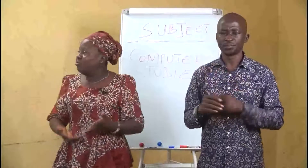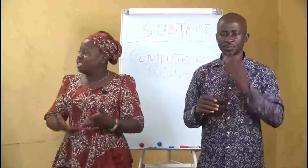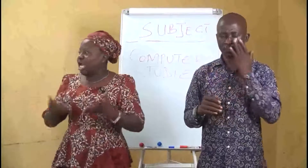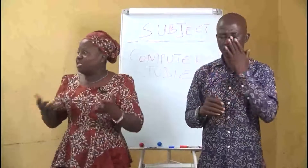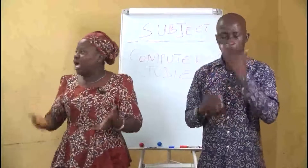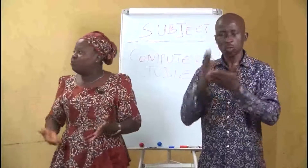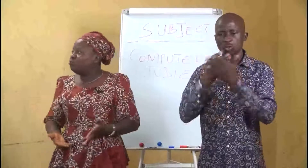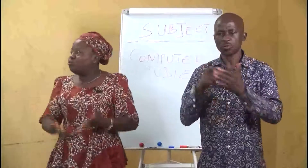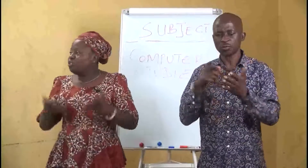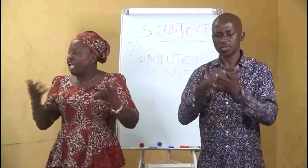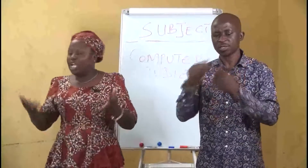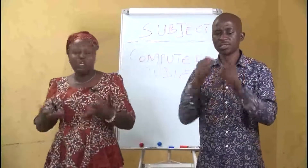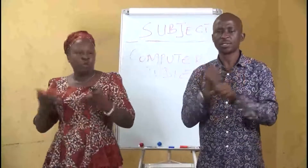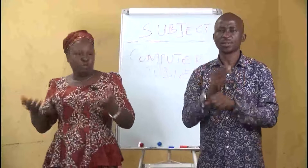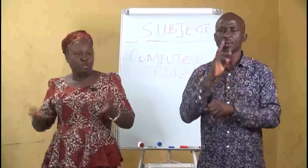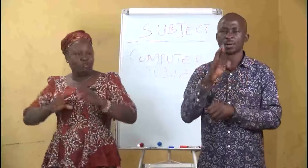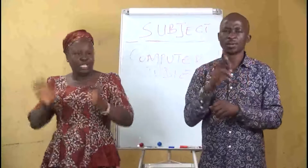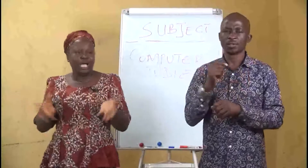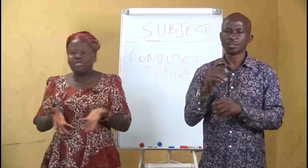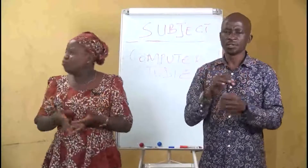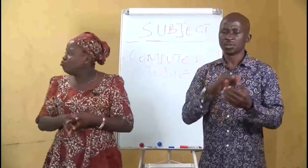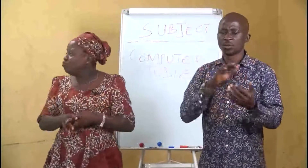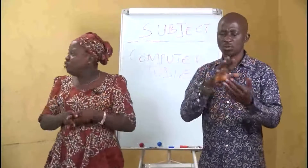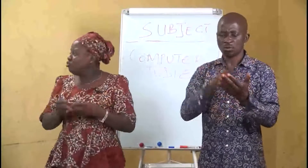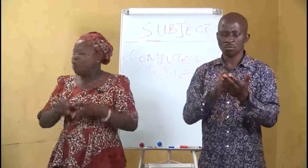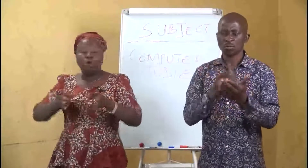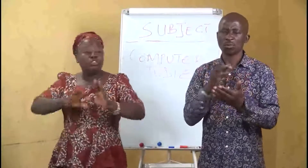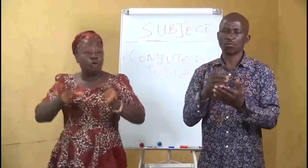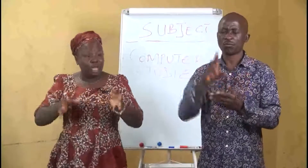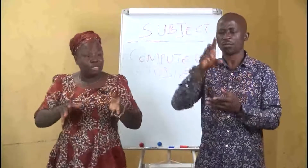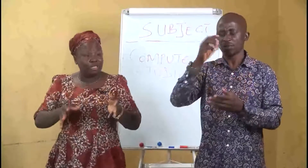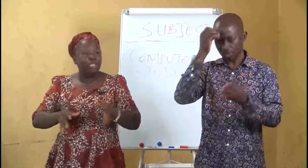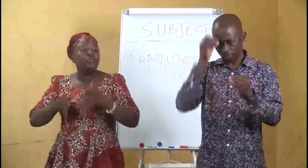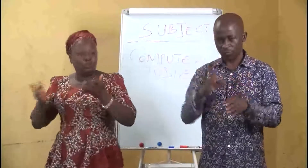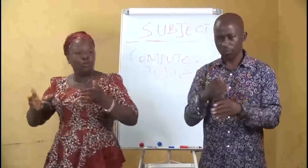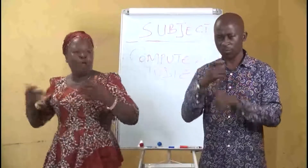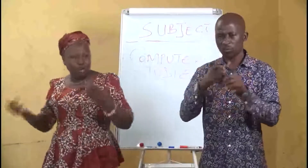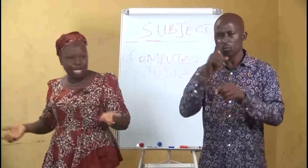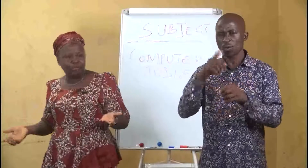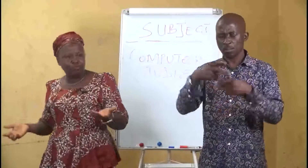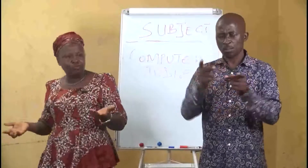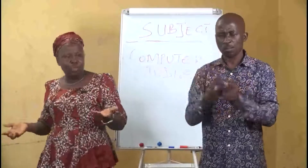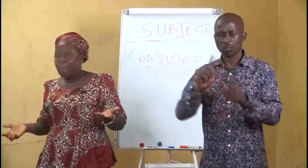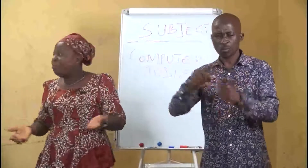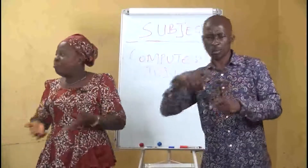And some of these tasks are the copying of data from one storage to